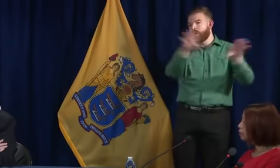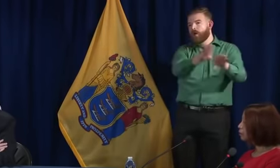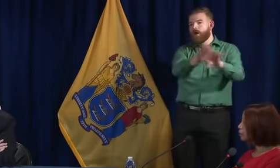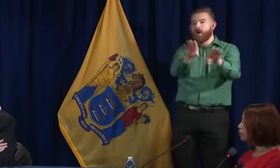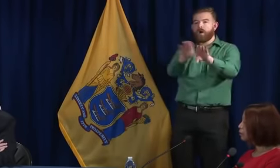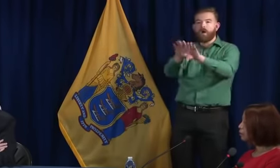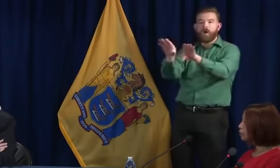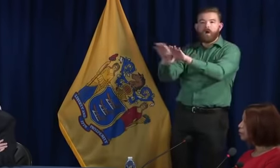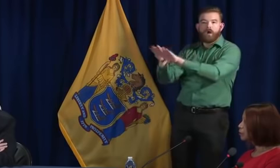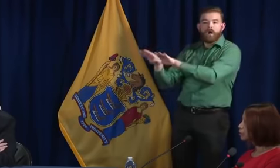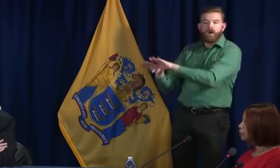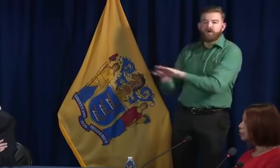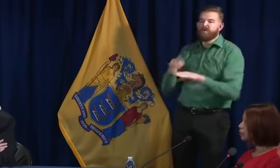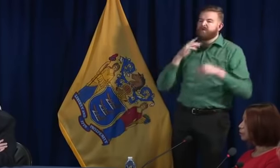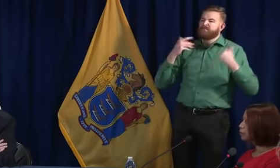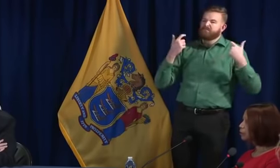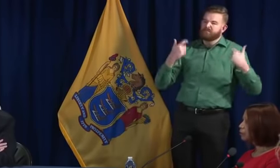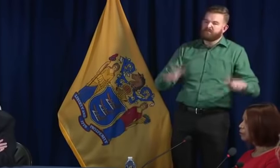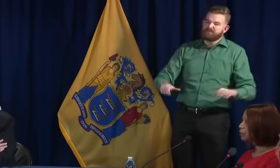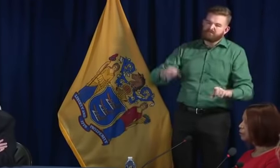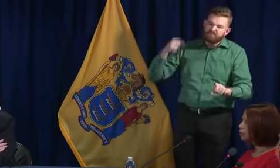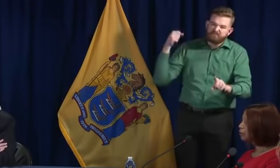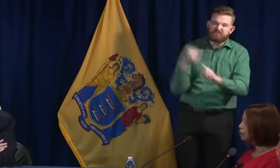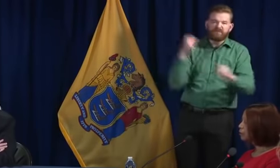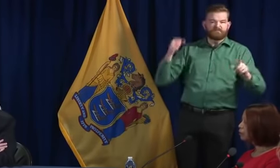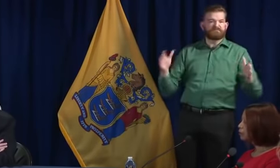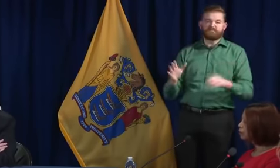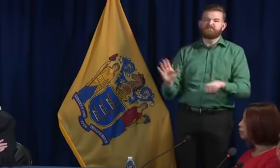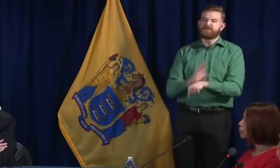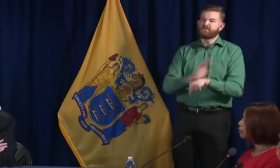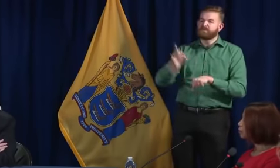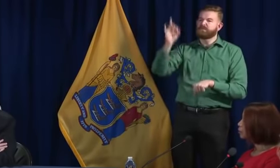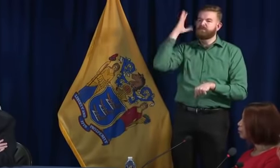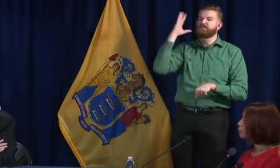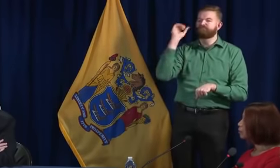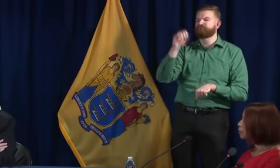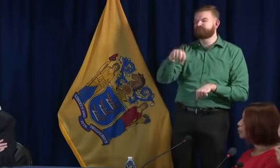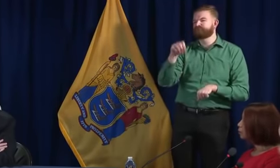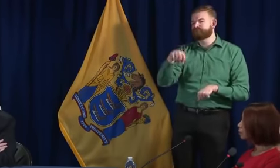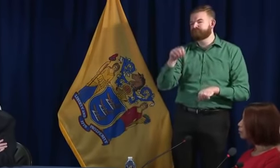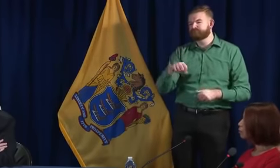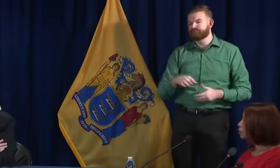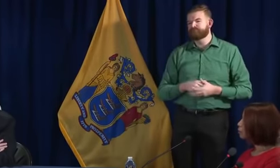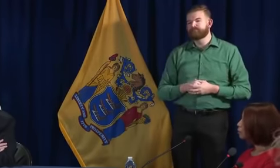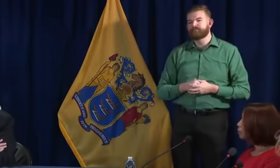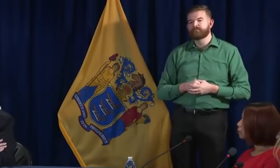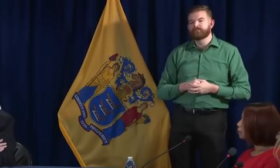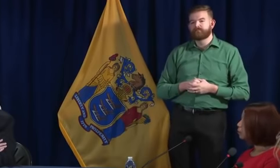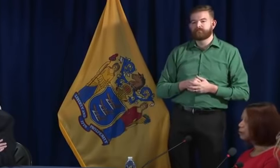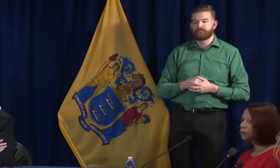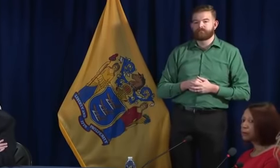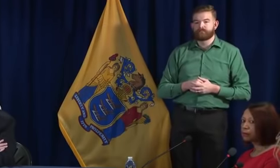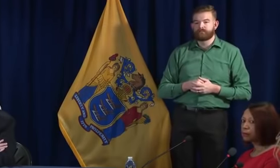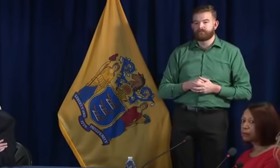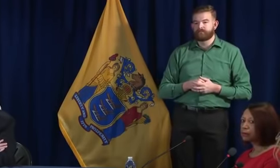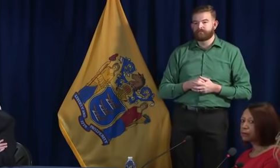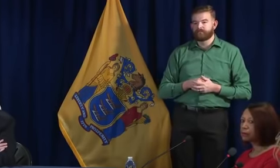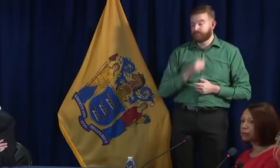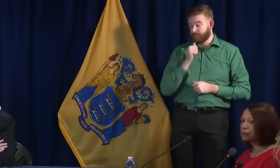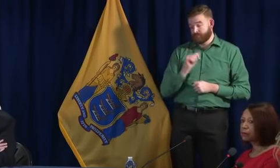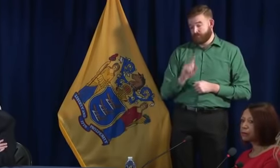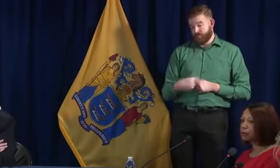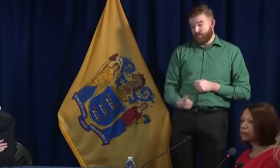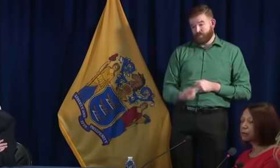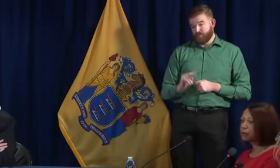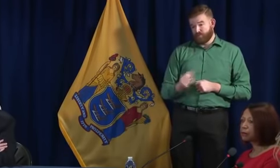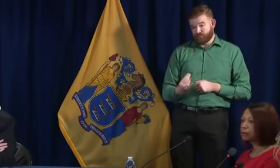on the finances of our state. We're not immune. I mean, we're not alone in that respect. We are one